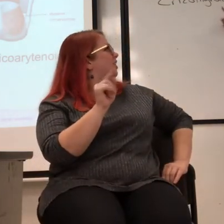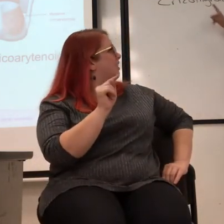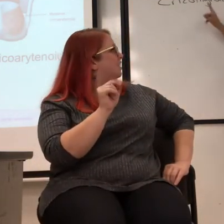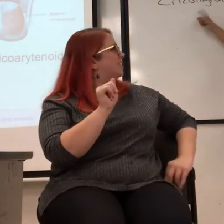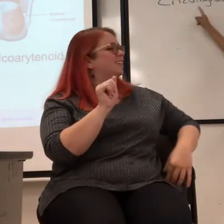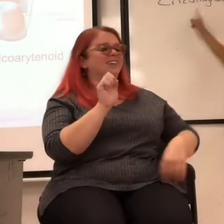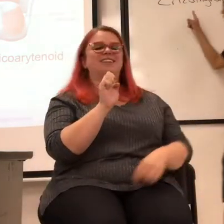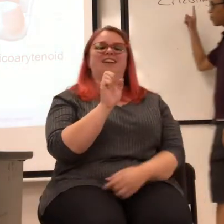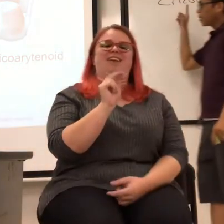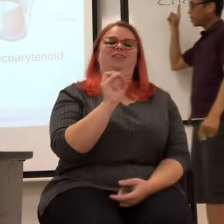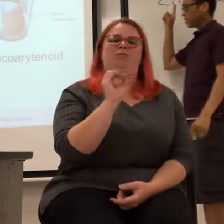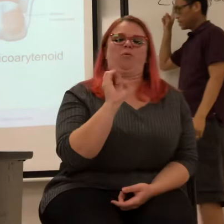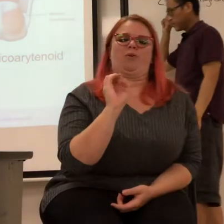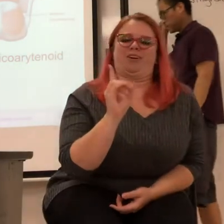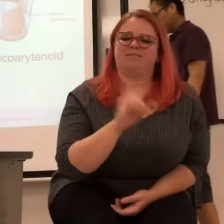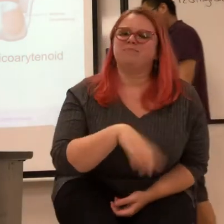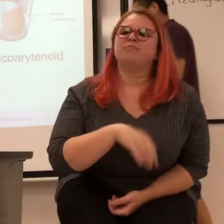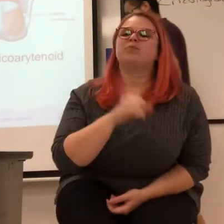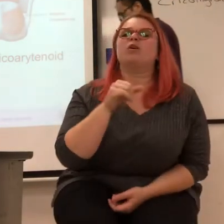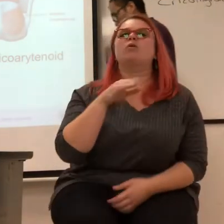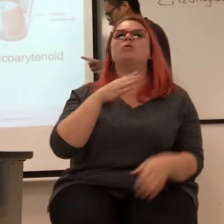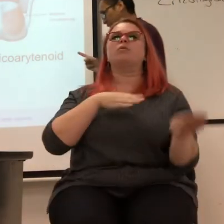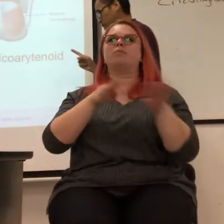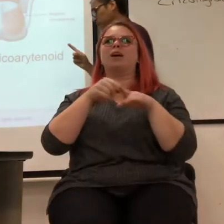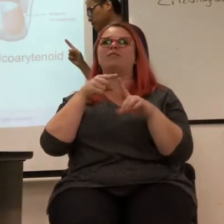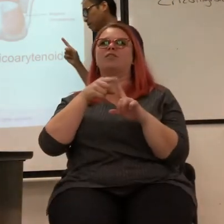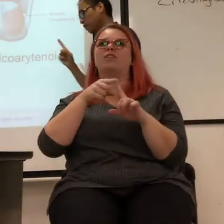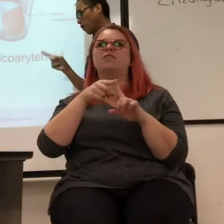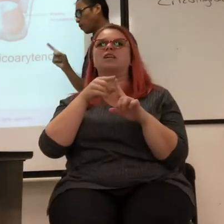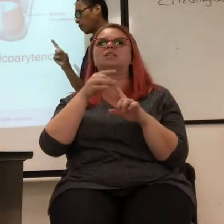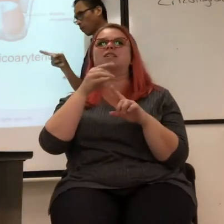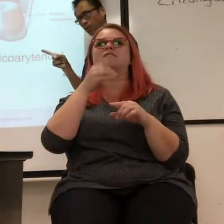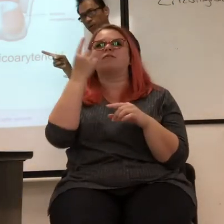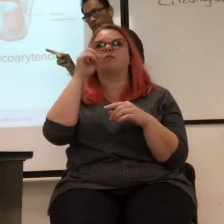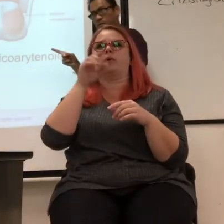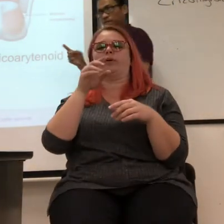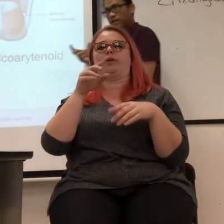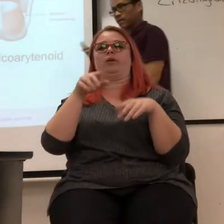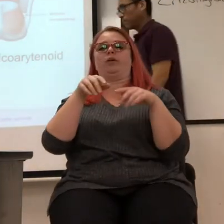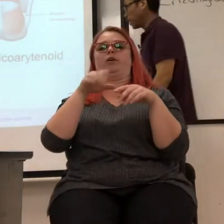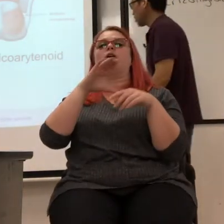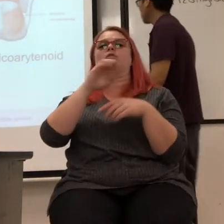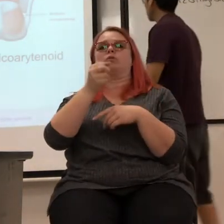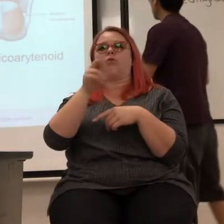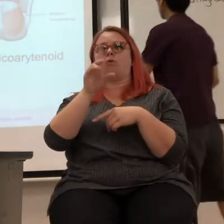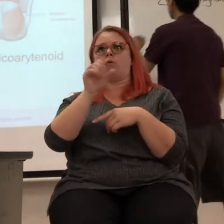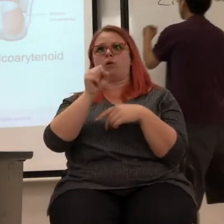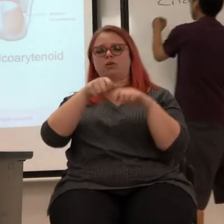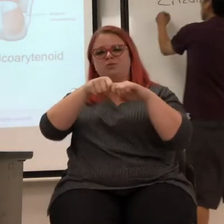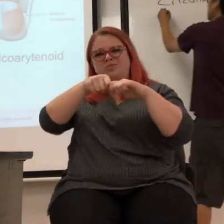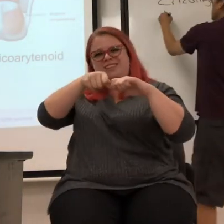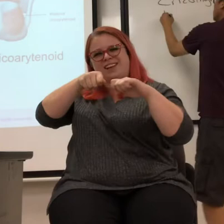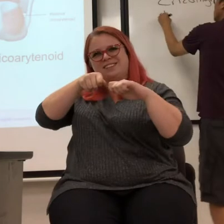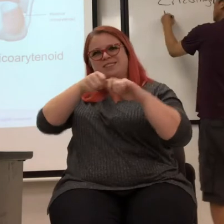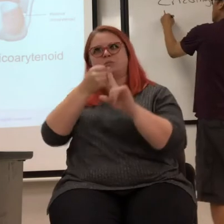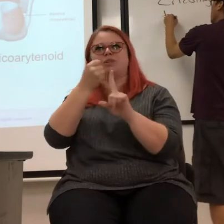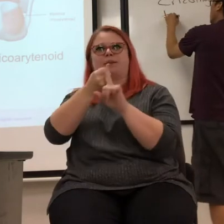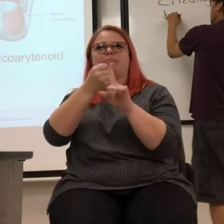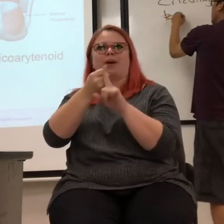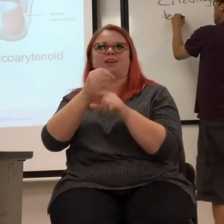Action of the cricothyroid is to tense vocal cords, affecting the pitch.